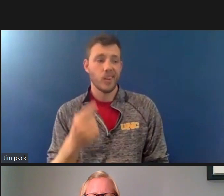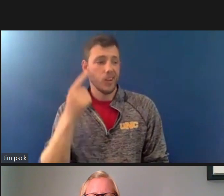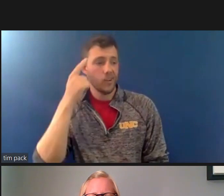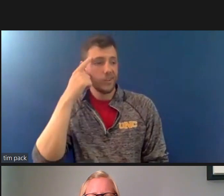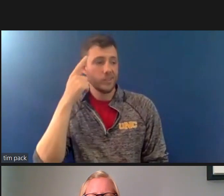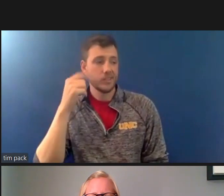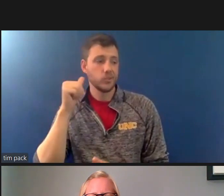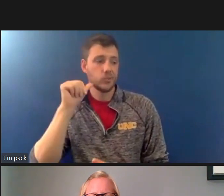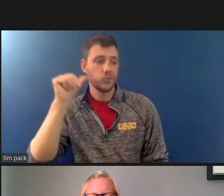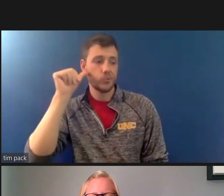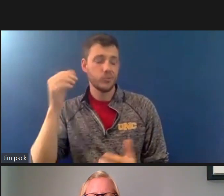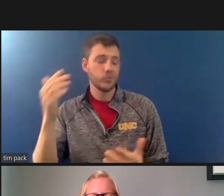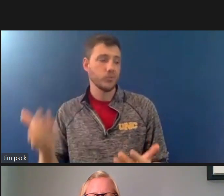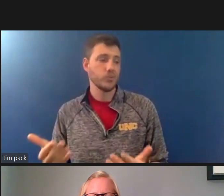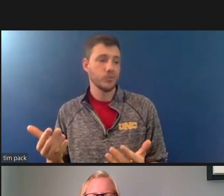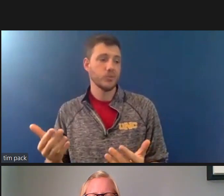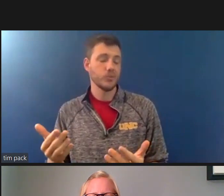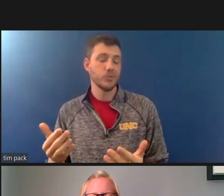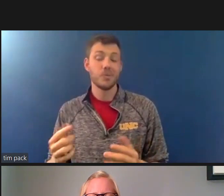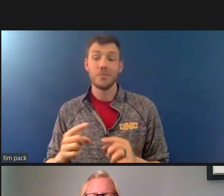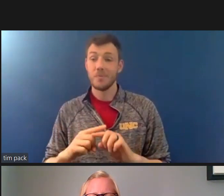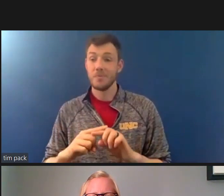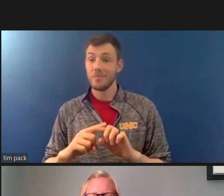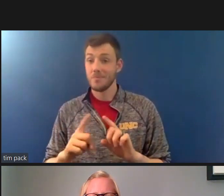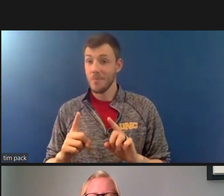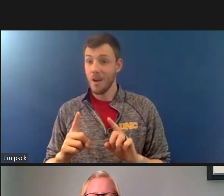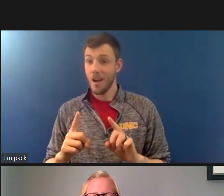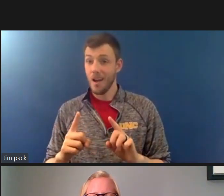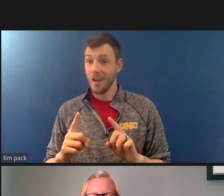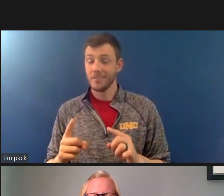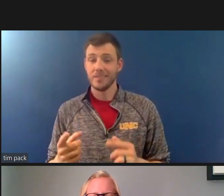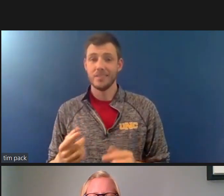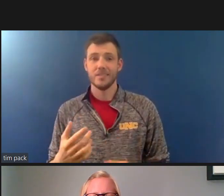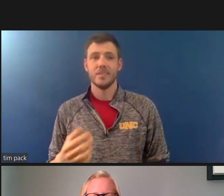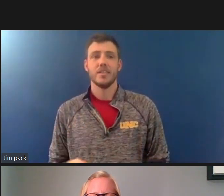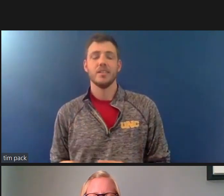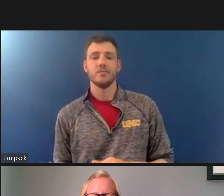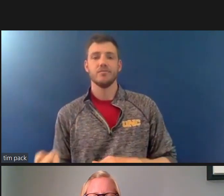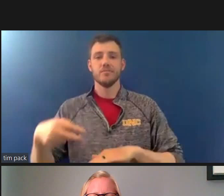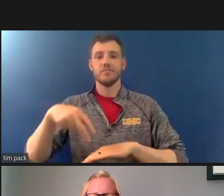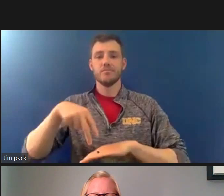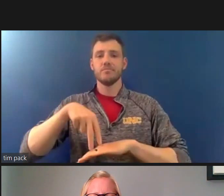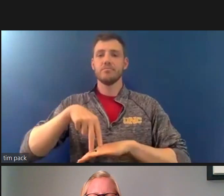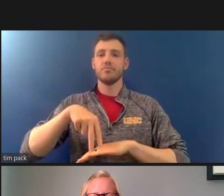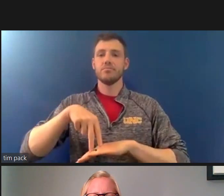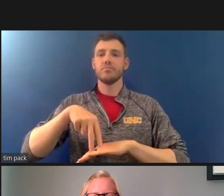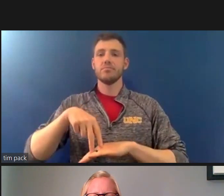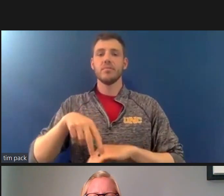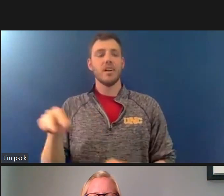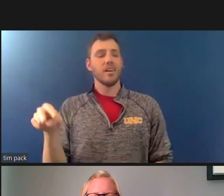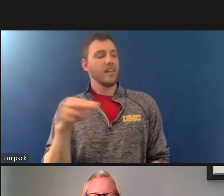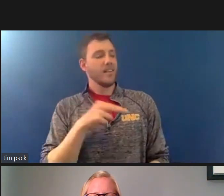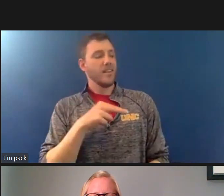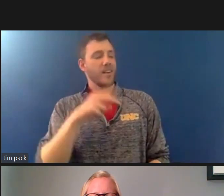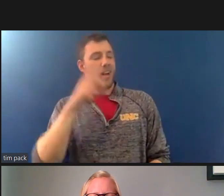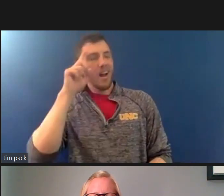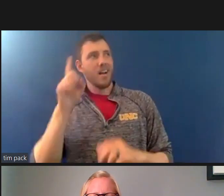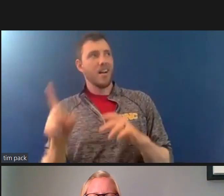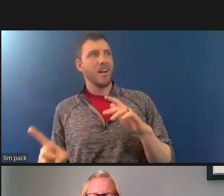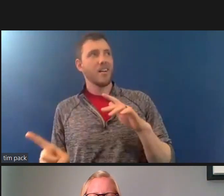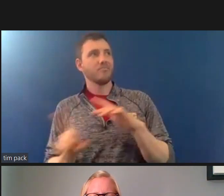of a realized ambition overcame him. In the middle of the scar, he stood on his head and grinned at the reversed fat boy.